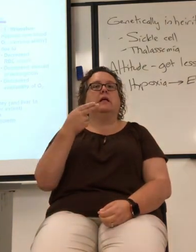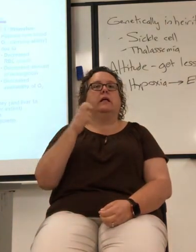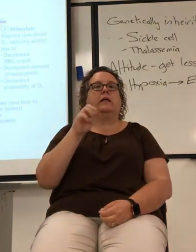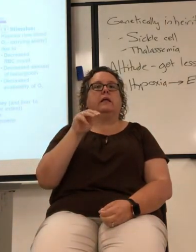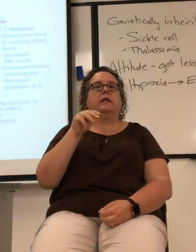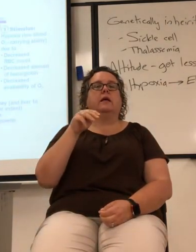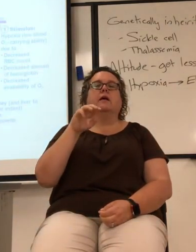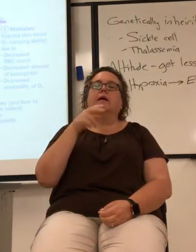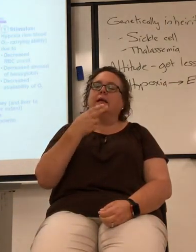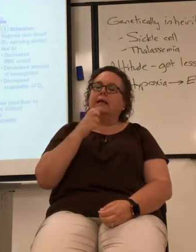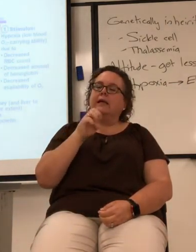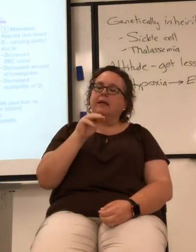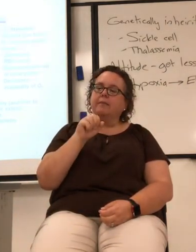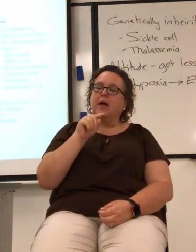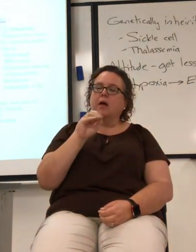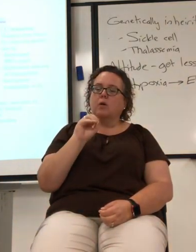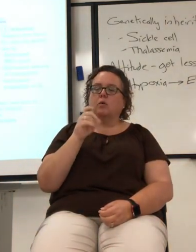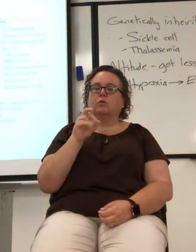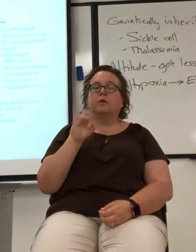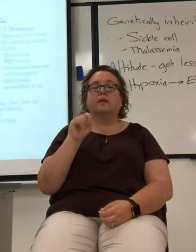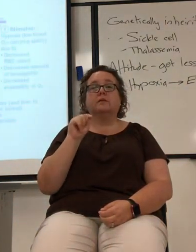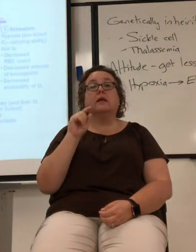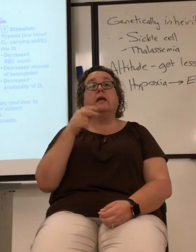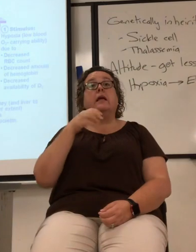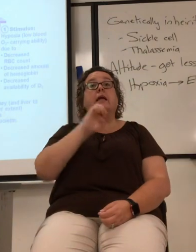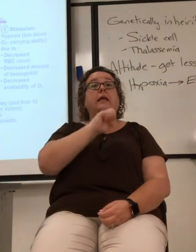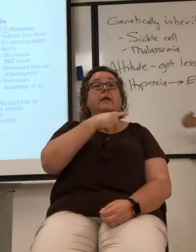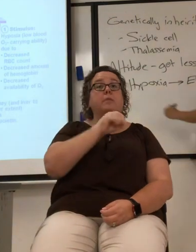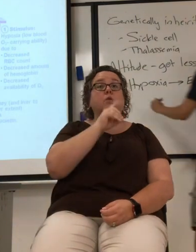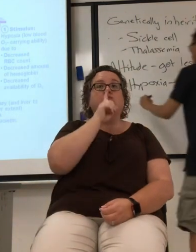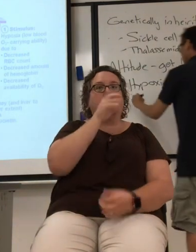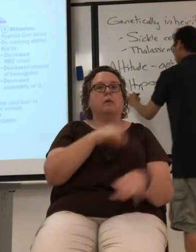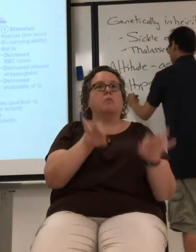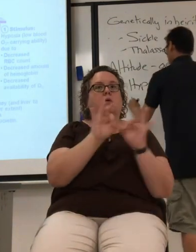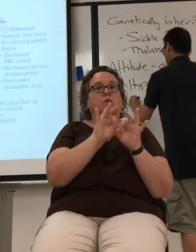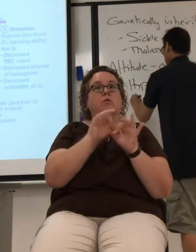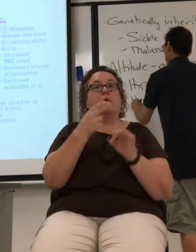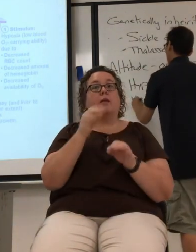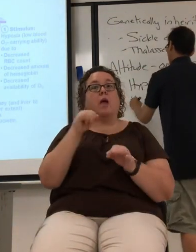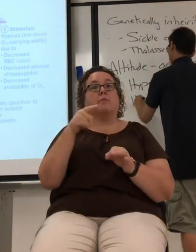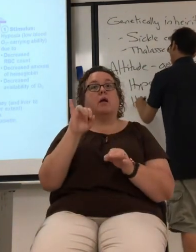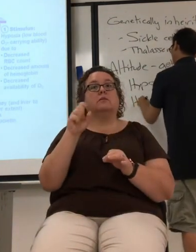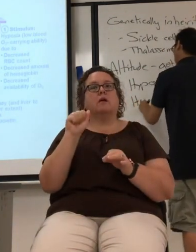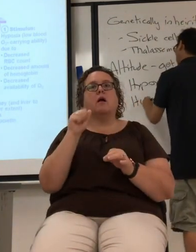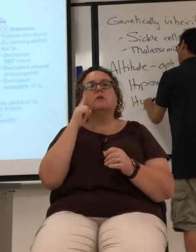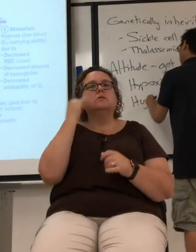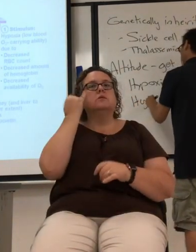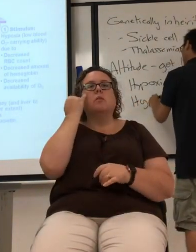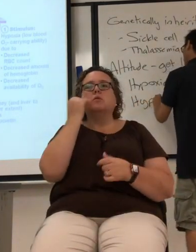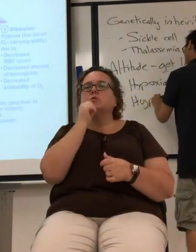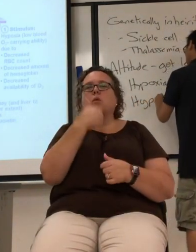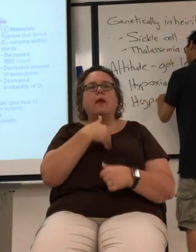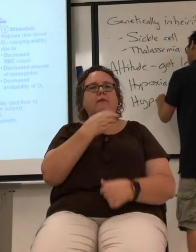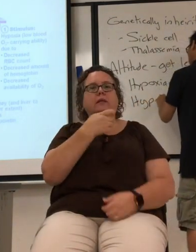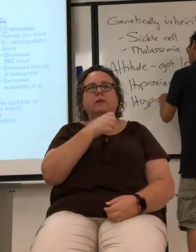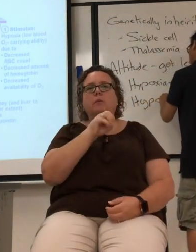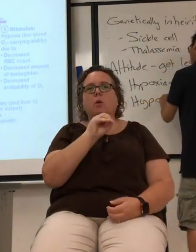Now, EPO is really important with hypoxia, but let's say you don't have EPO.